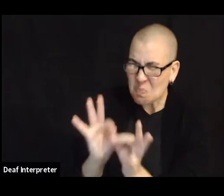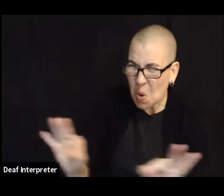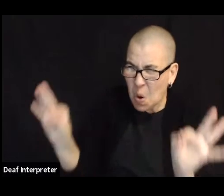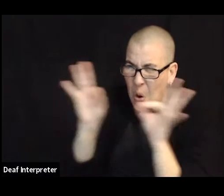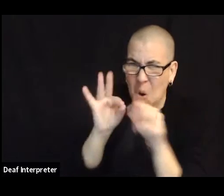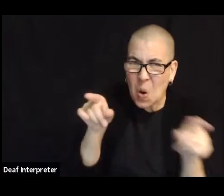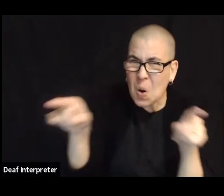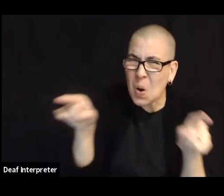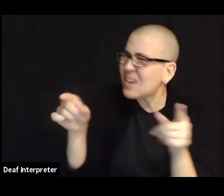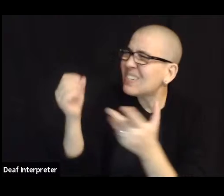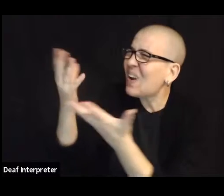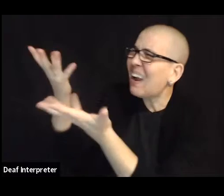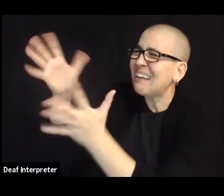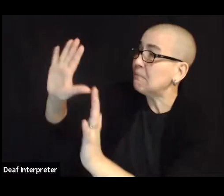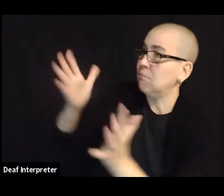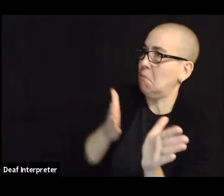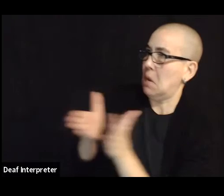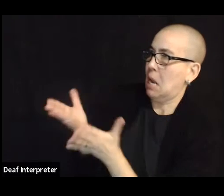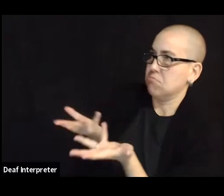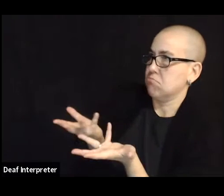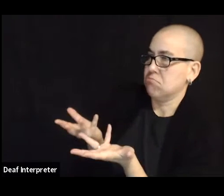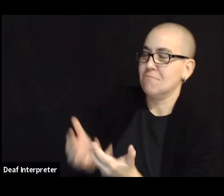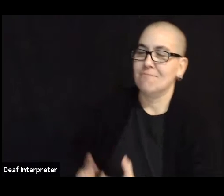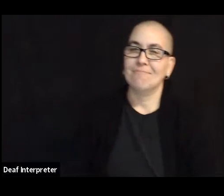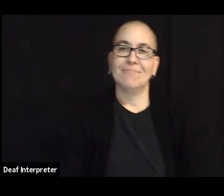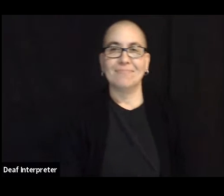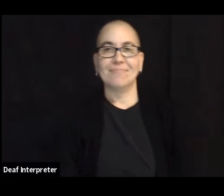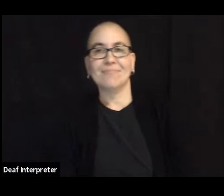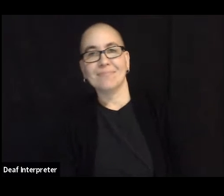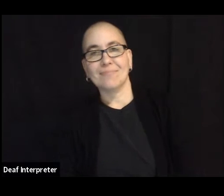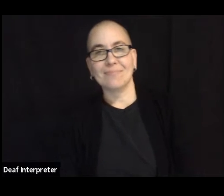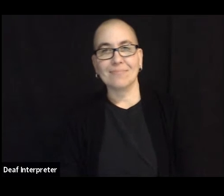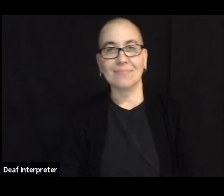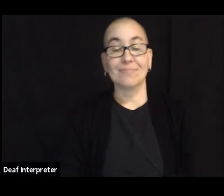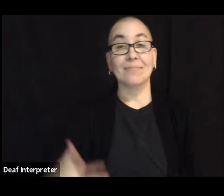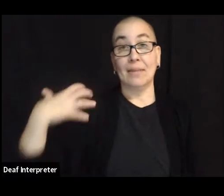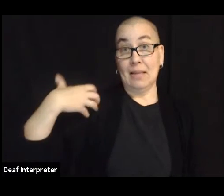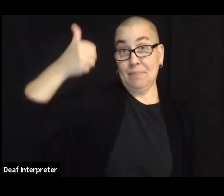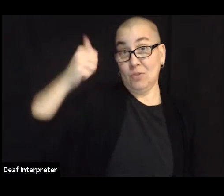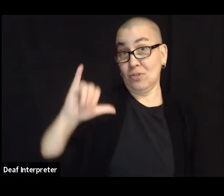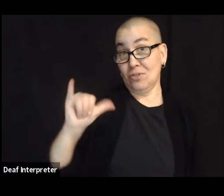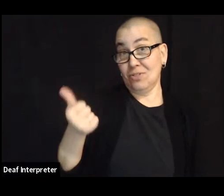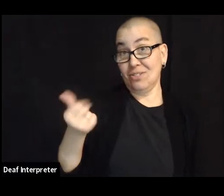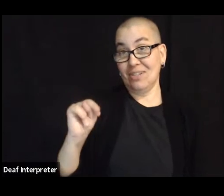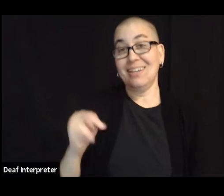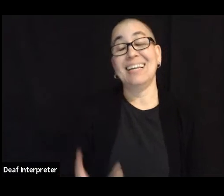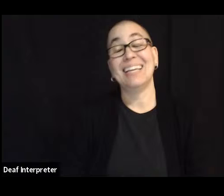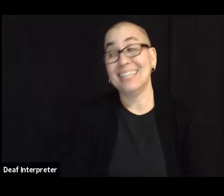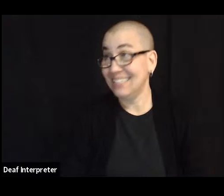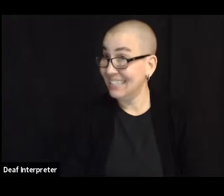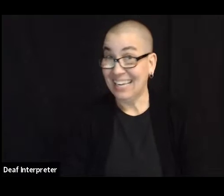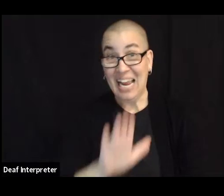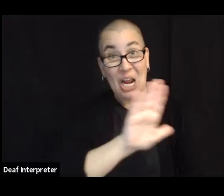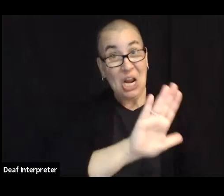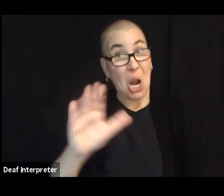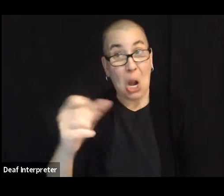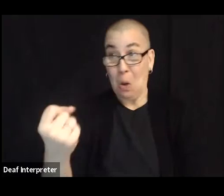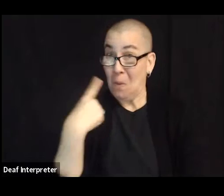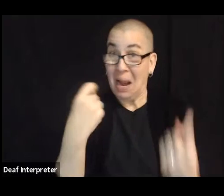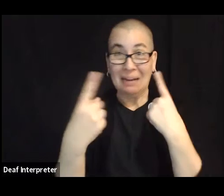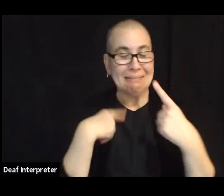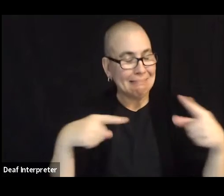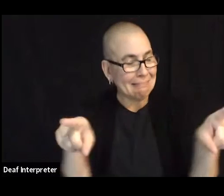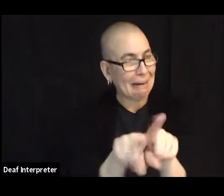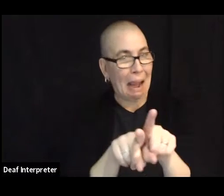Well, I think those are all the, Catherine, this is Jan, that those are all the very questions that we have, and that we're awaiting more information